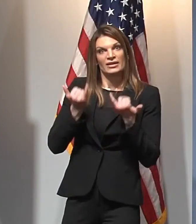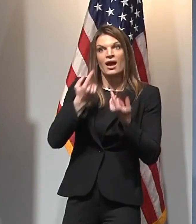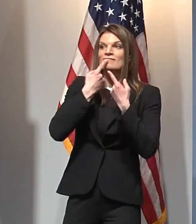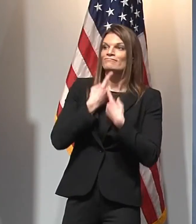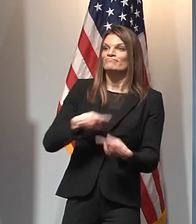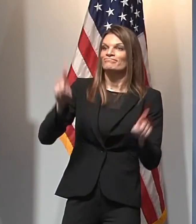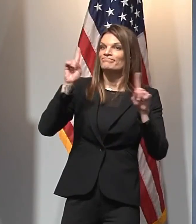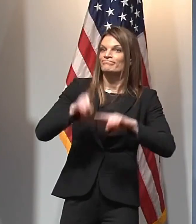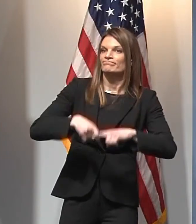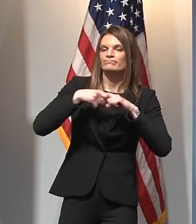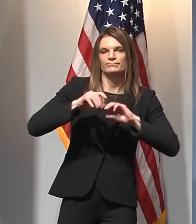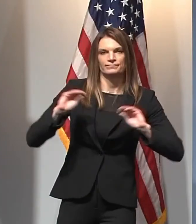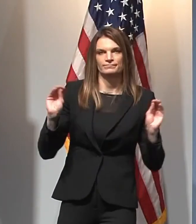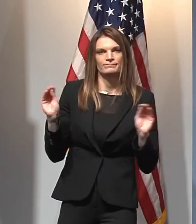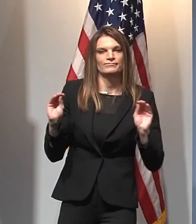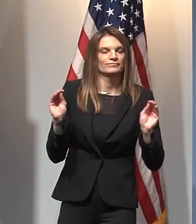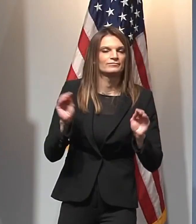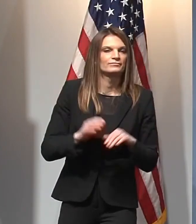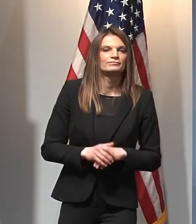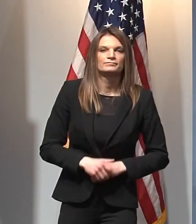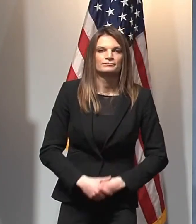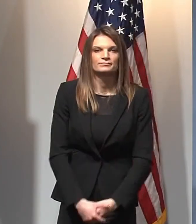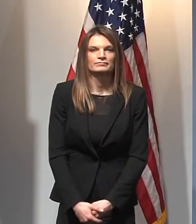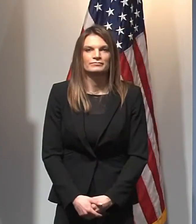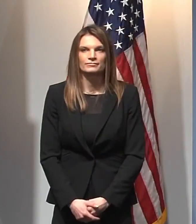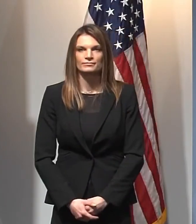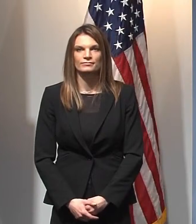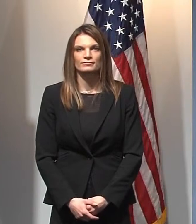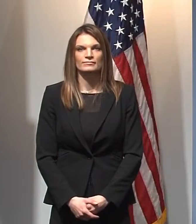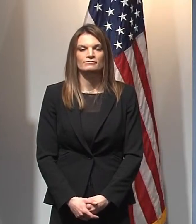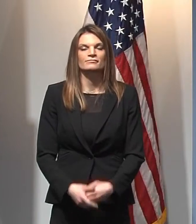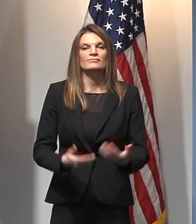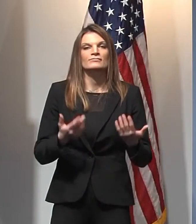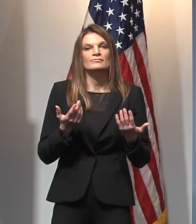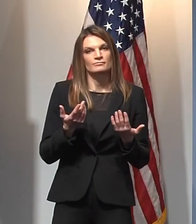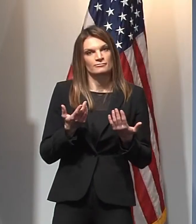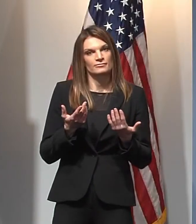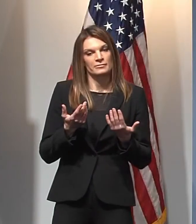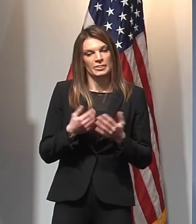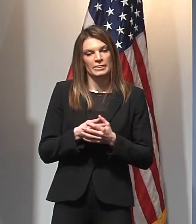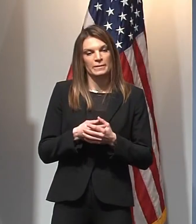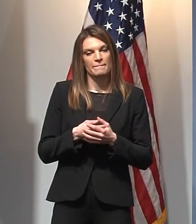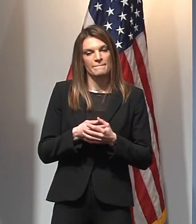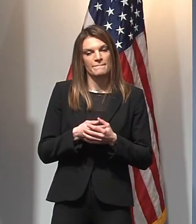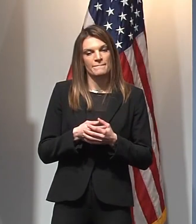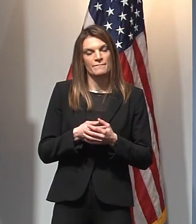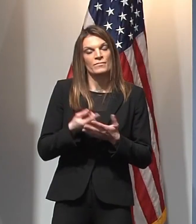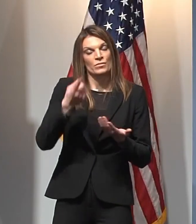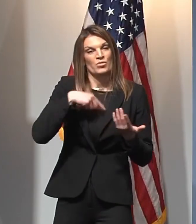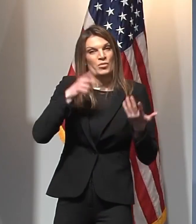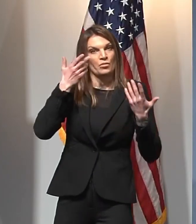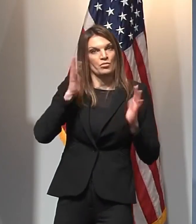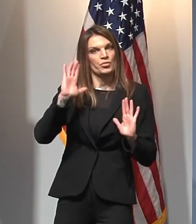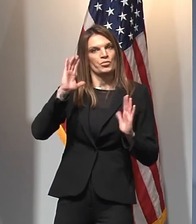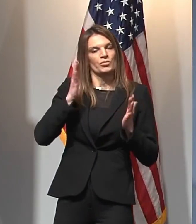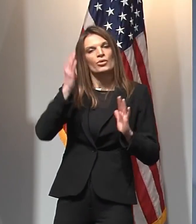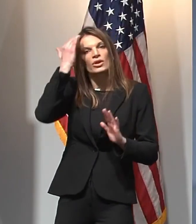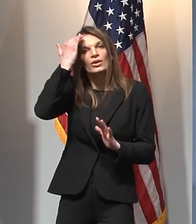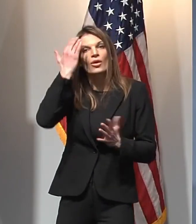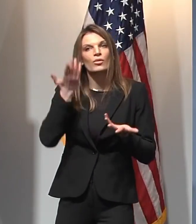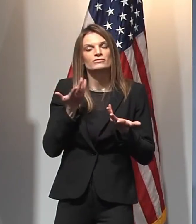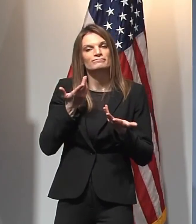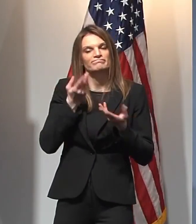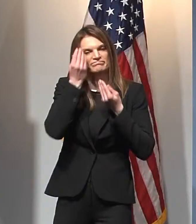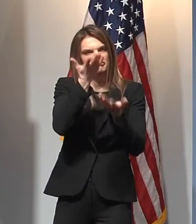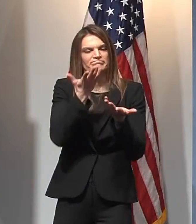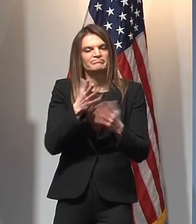restrictions. So we don't have plans to do that at this juncture. I do need to say, though, we know we've got the tools needed to